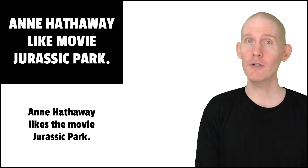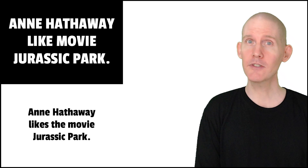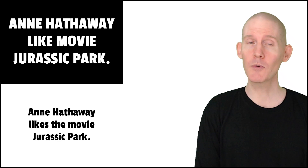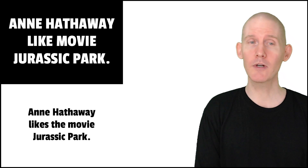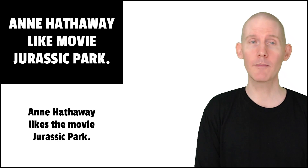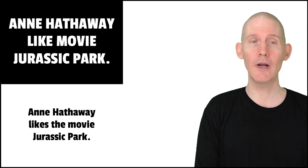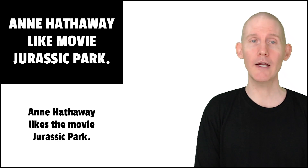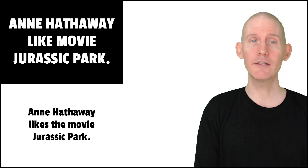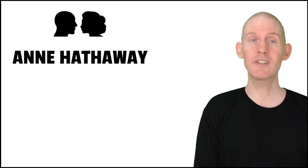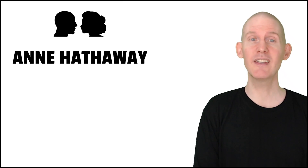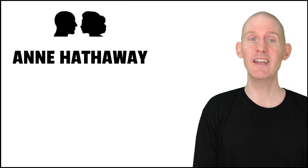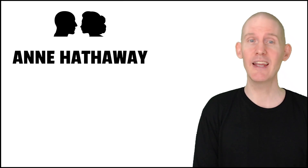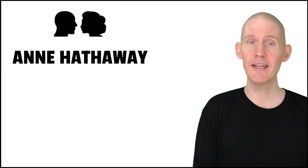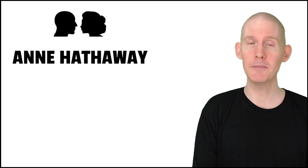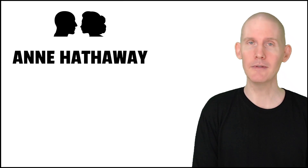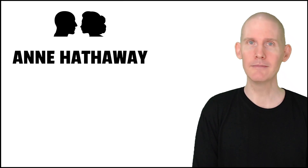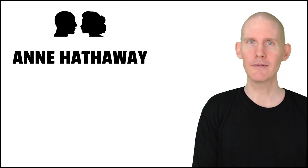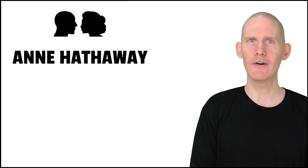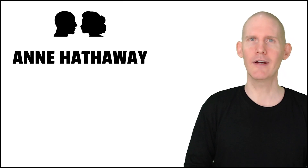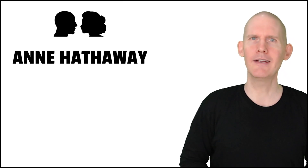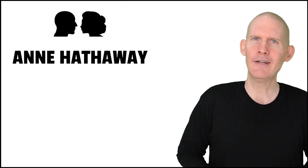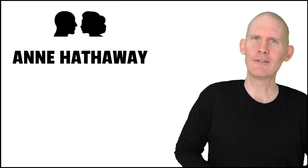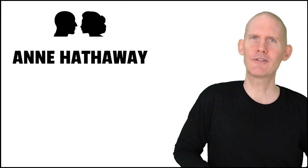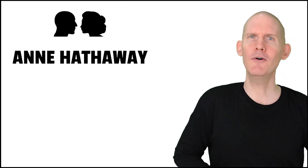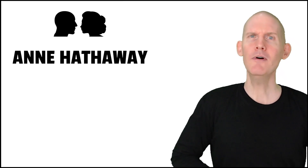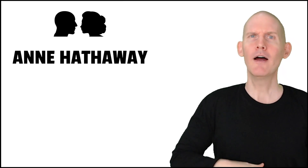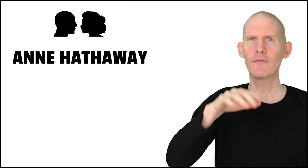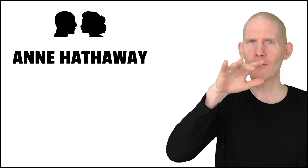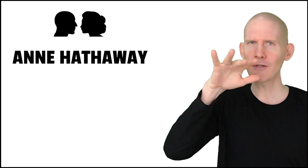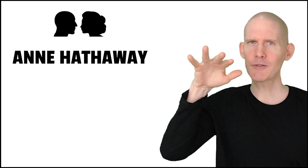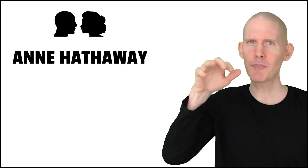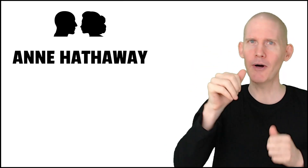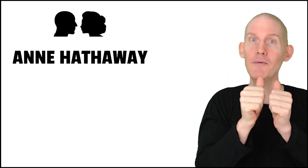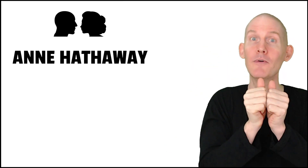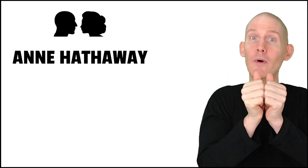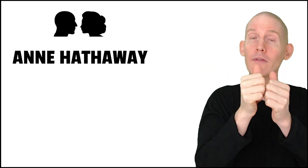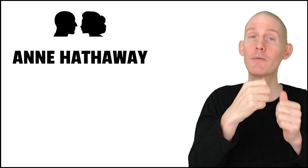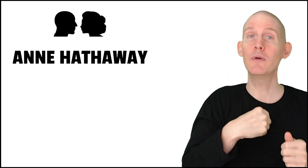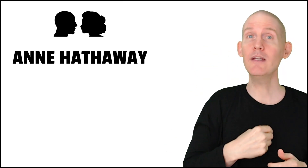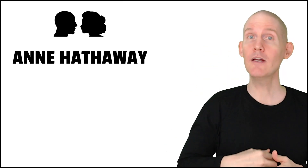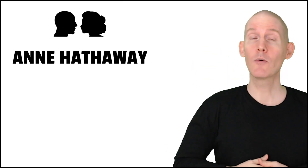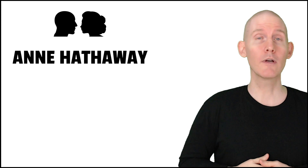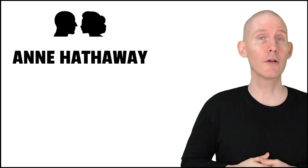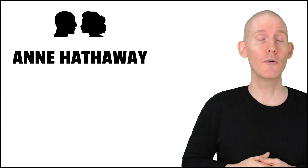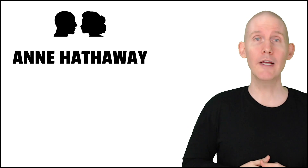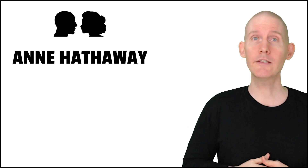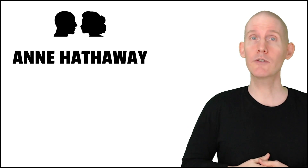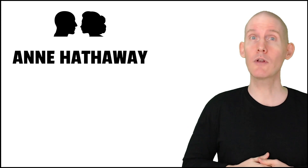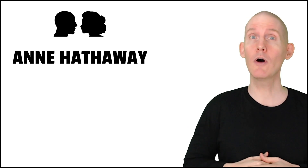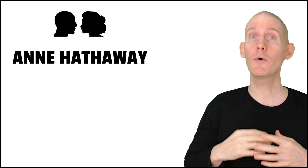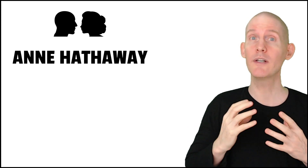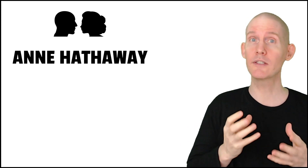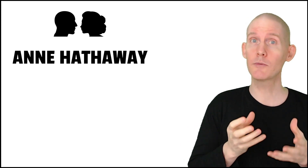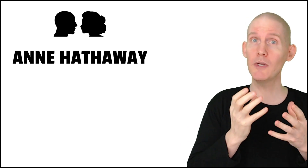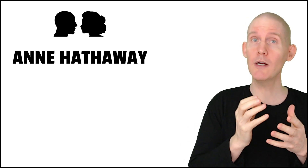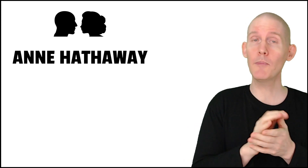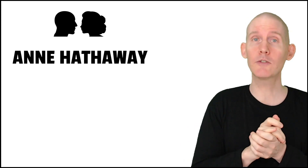and we're going to practice the name, right? So fingerspell with me. We're going to go nice and slow. We're going to speed up as we